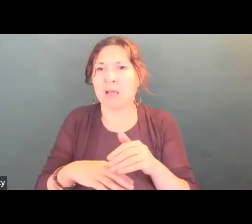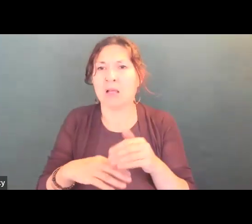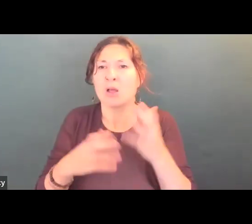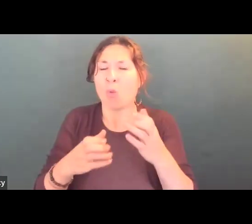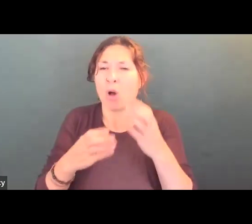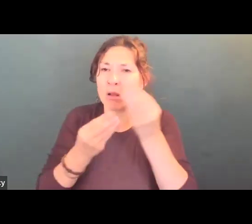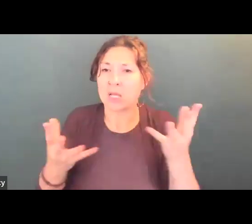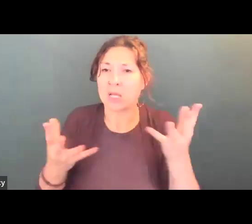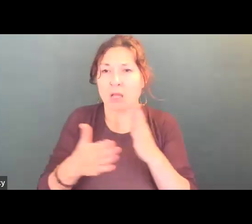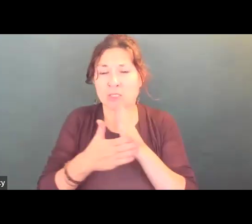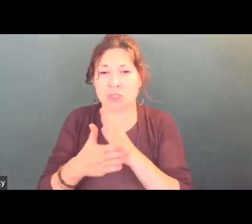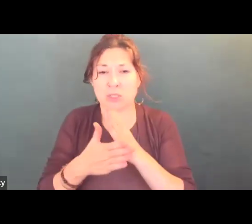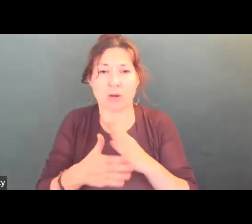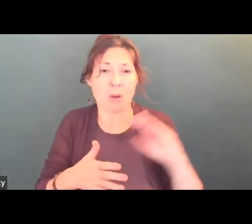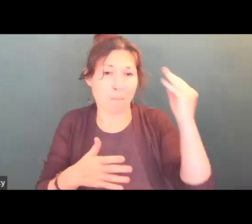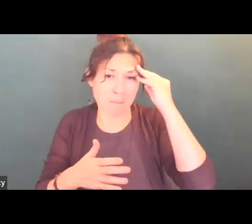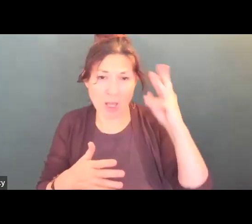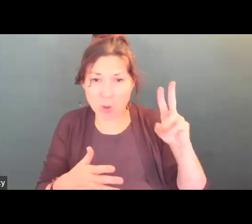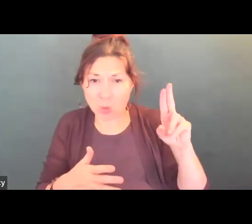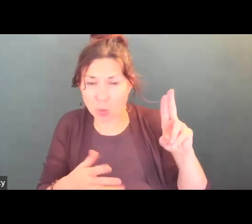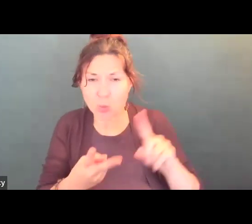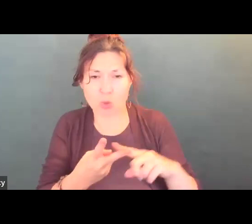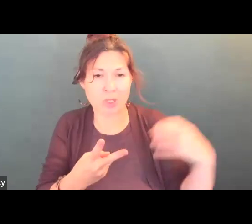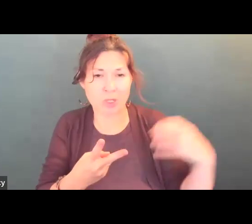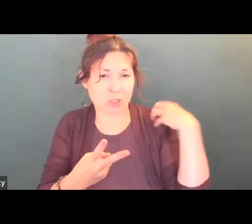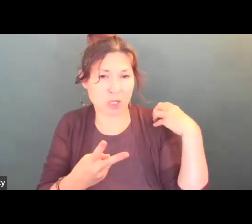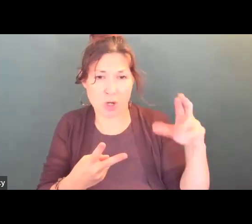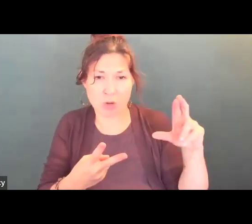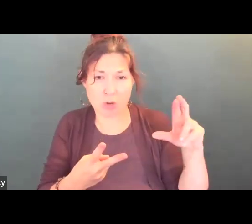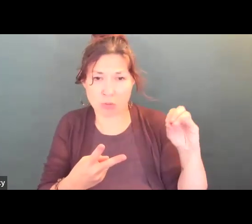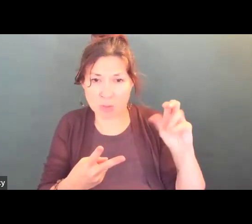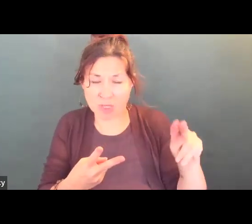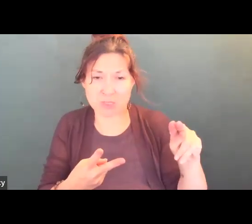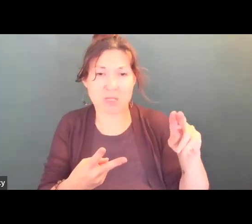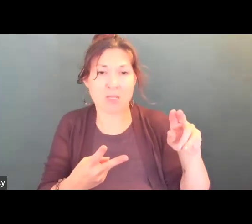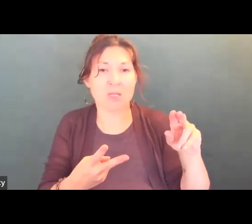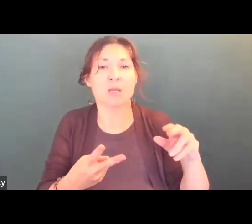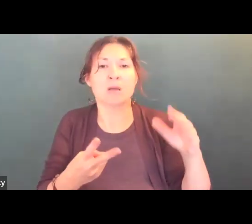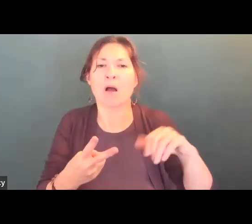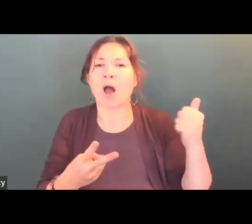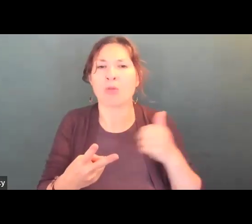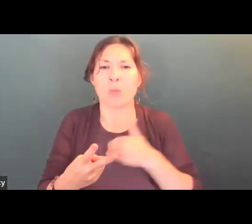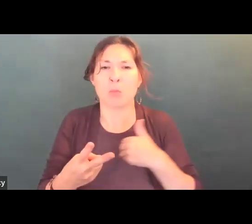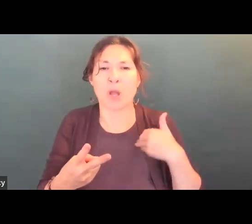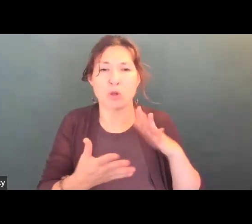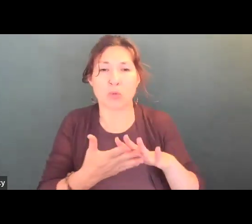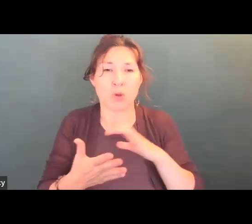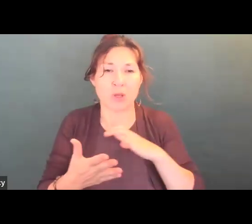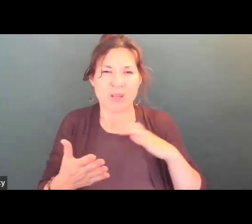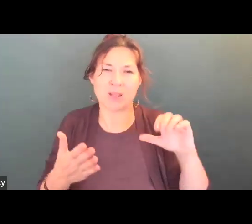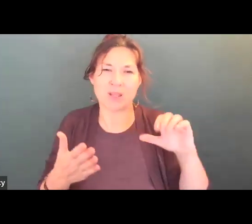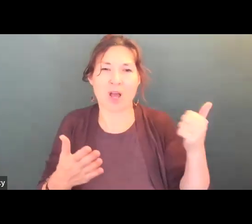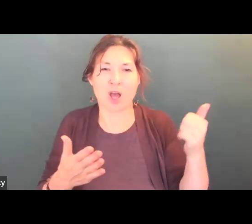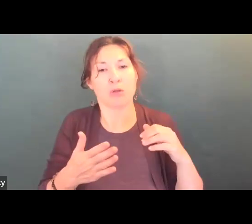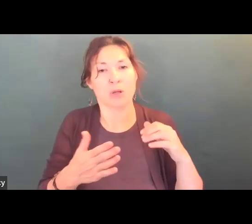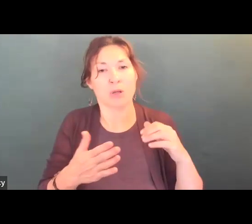Wu, Chair Robinson, some of the other school committee, city and elected officials will be cutting the ribbon on the Josiah Quincy